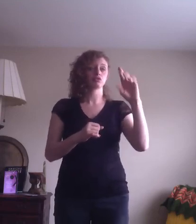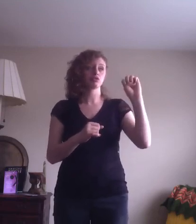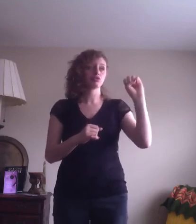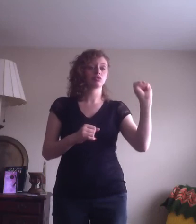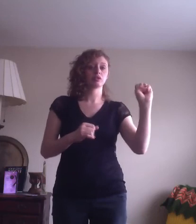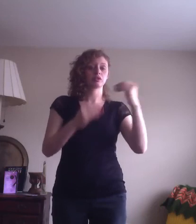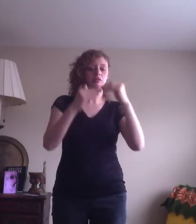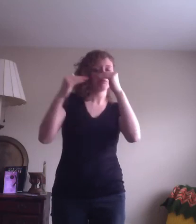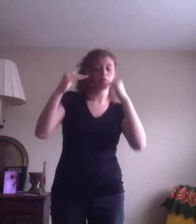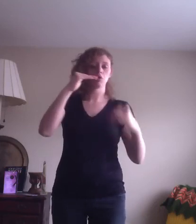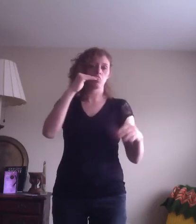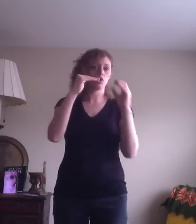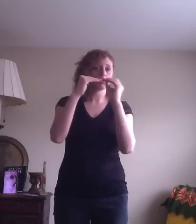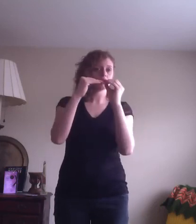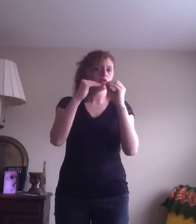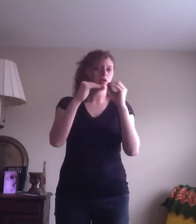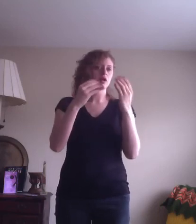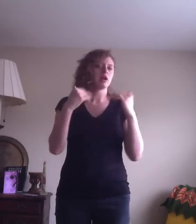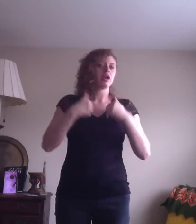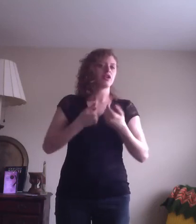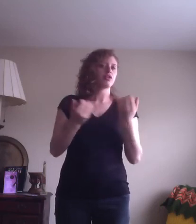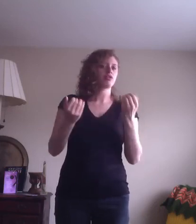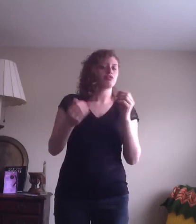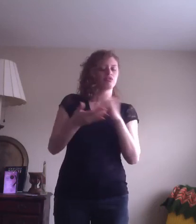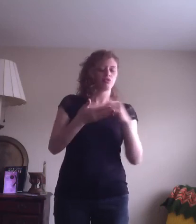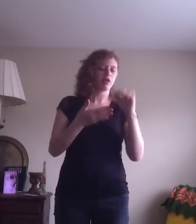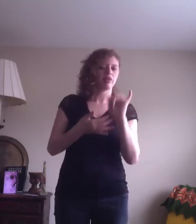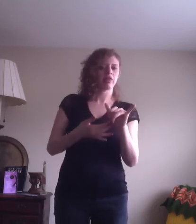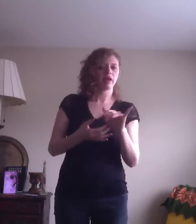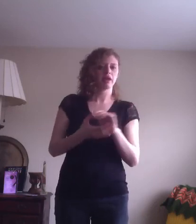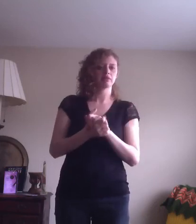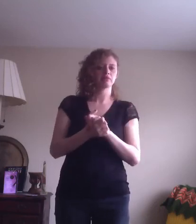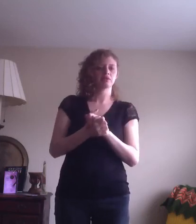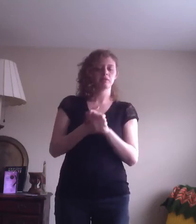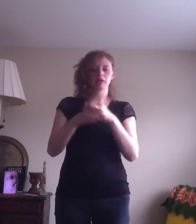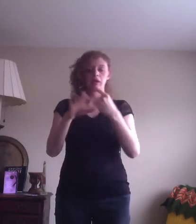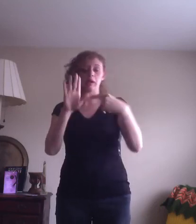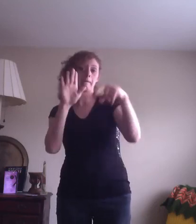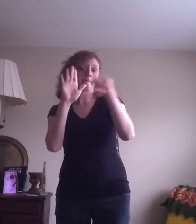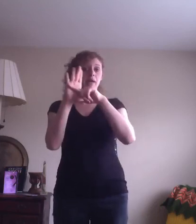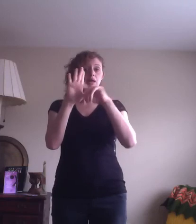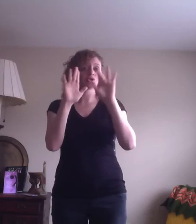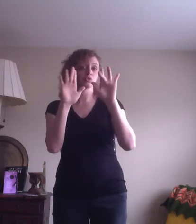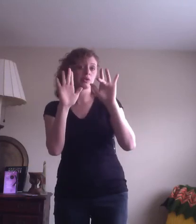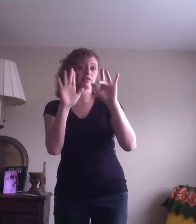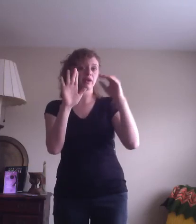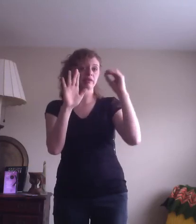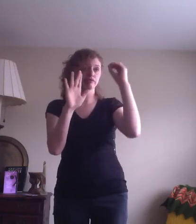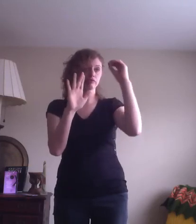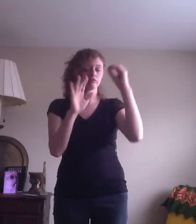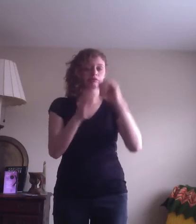Suppose we're in a football game and we have a 6-yard loss. How do you record that kind of a